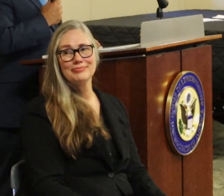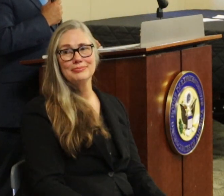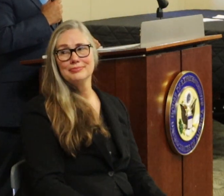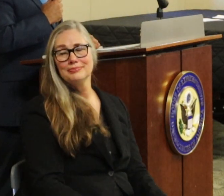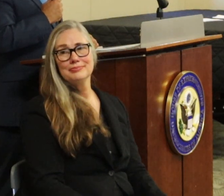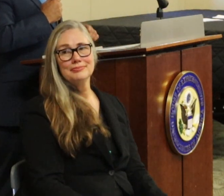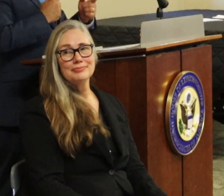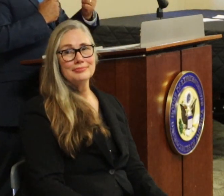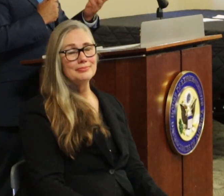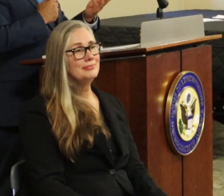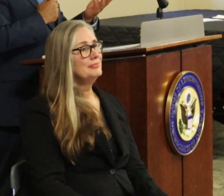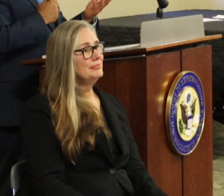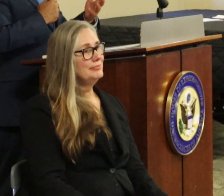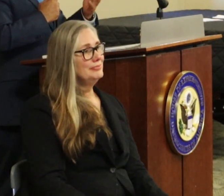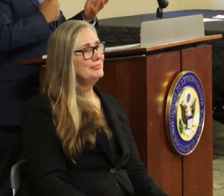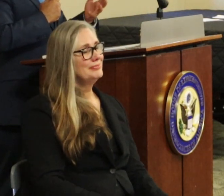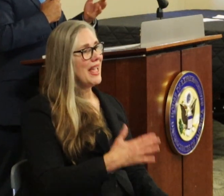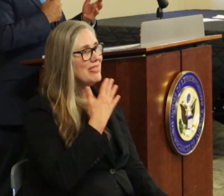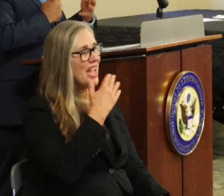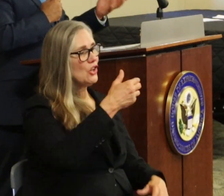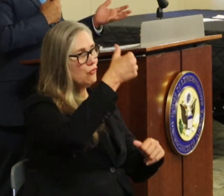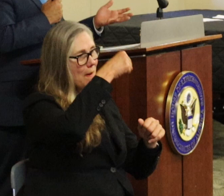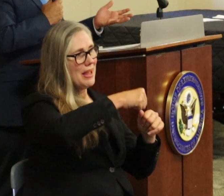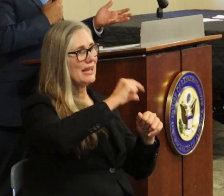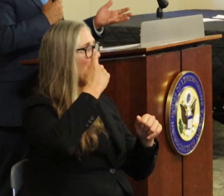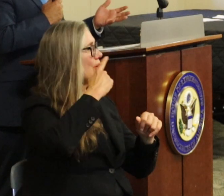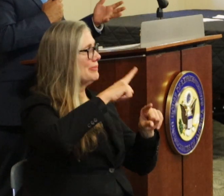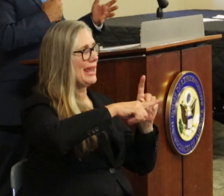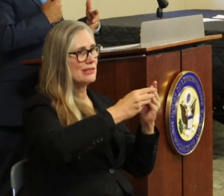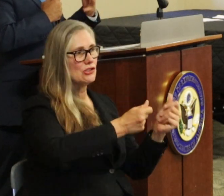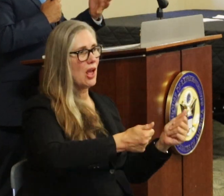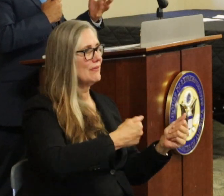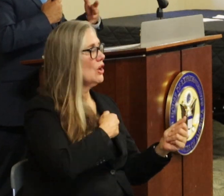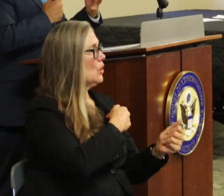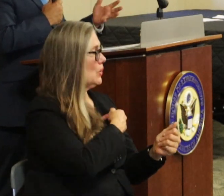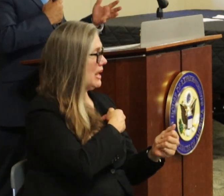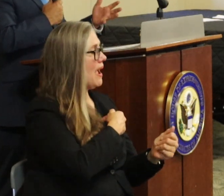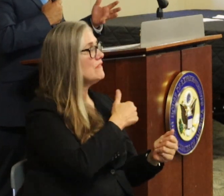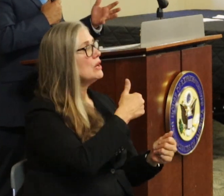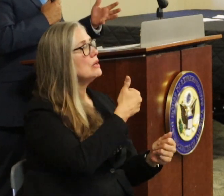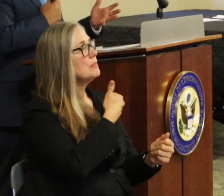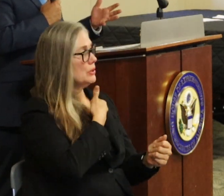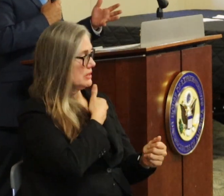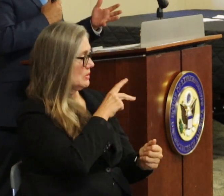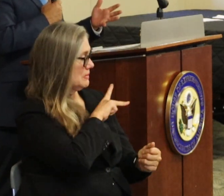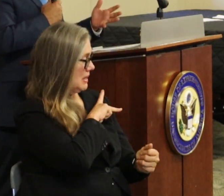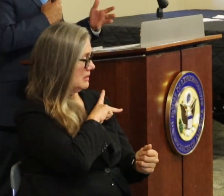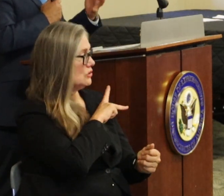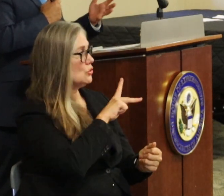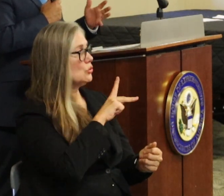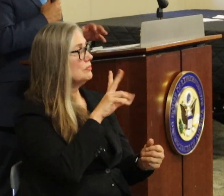those issues. And thank you for reminding us that government can't solve everything for us. We all have some personal responsibility to step